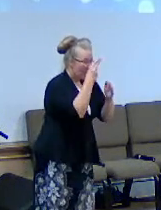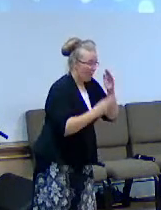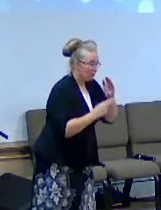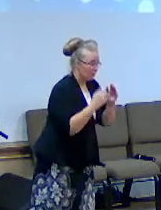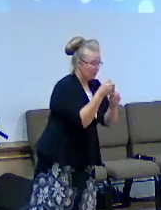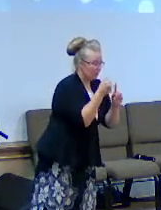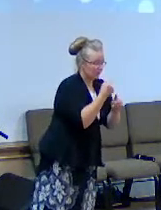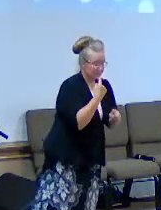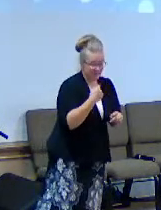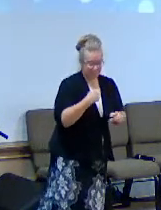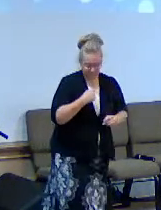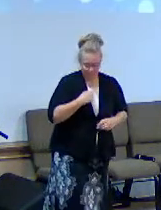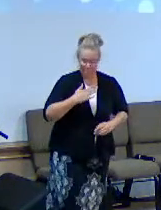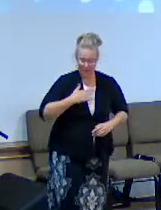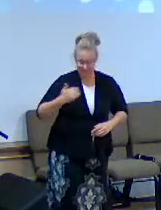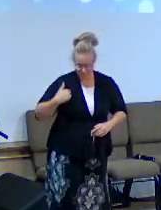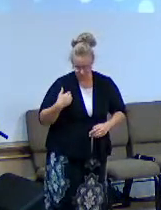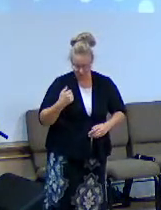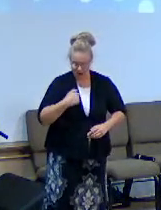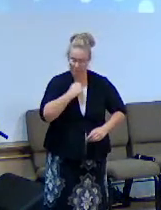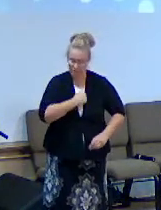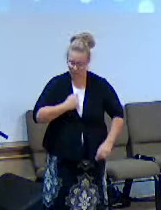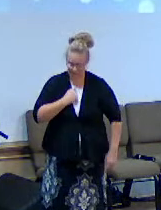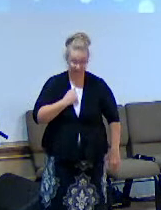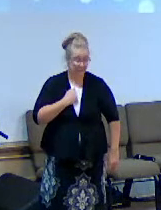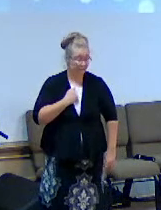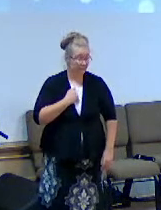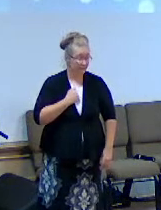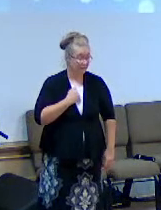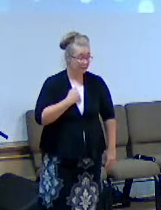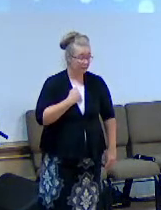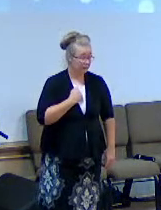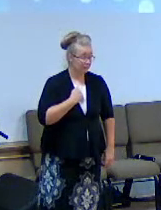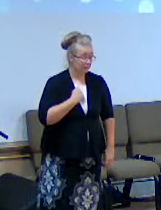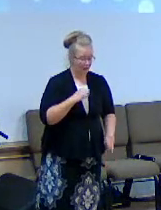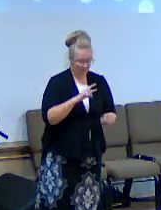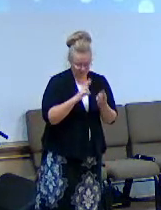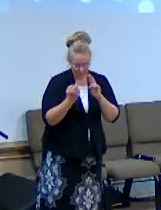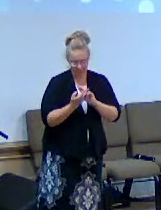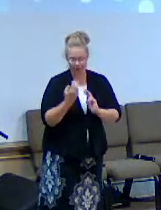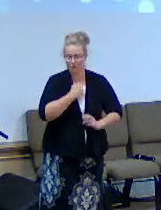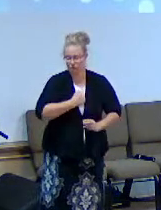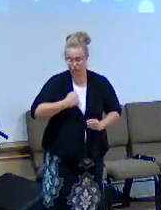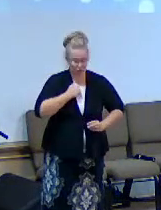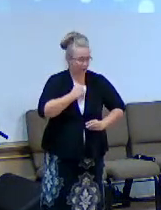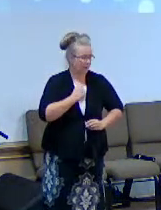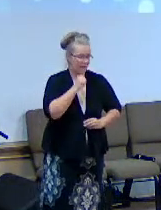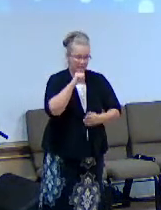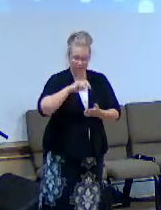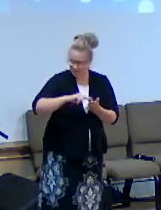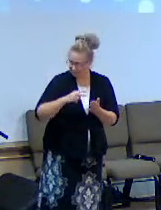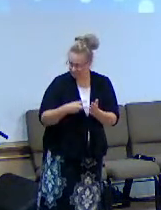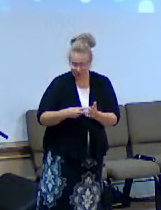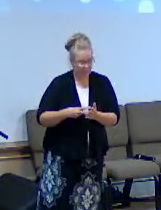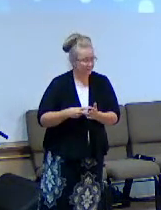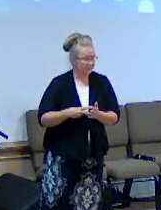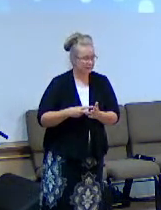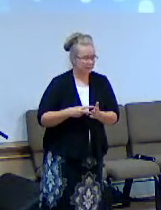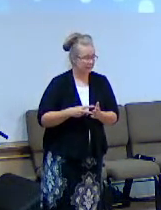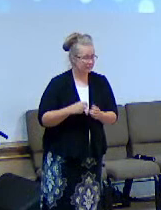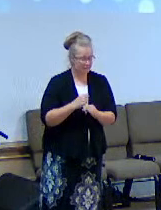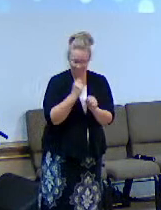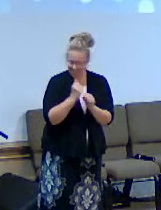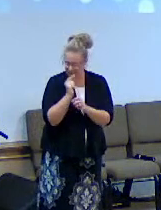me. I'm sorry. I repent. I'm sorry. I didn't mean to create